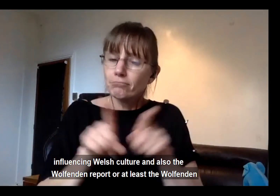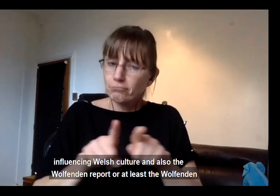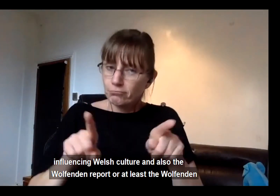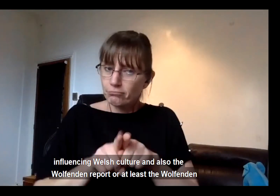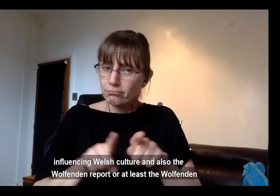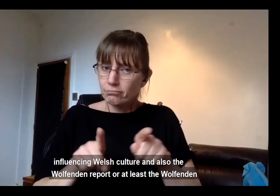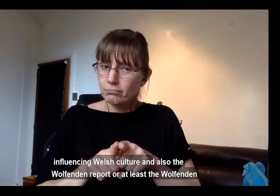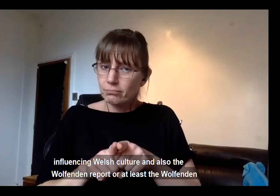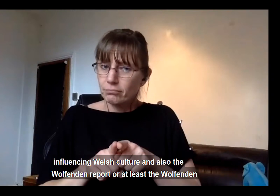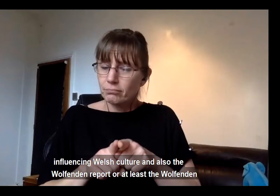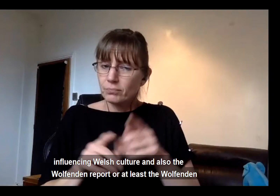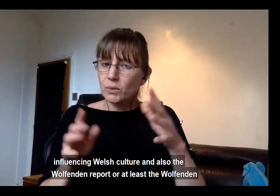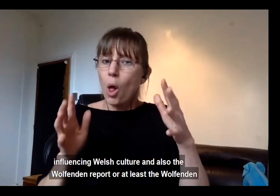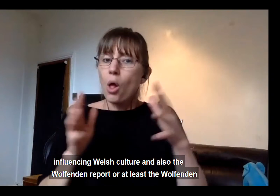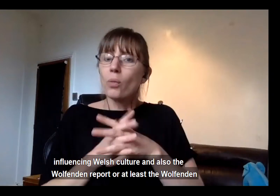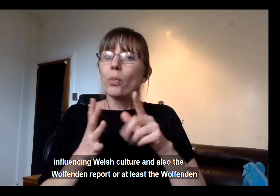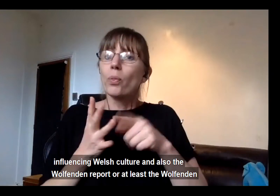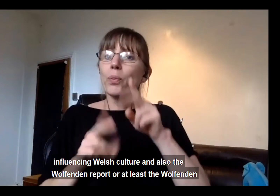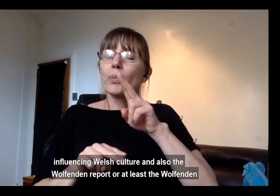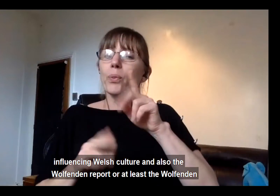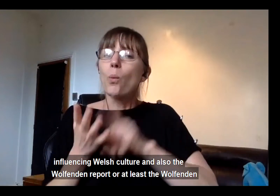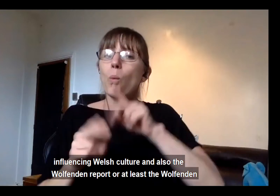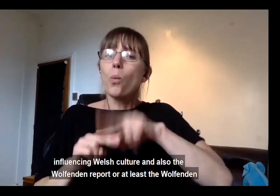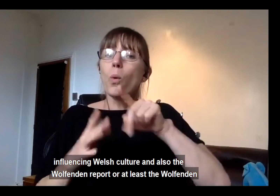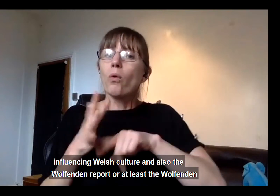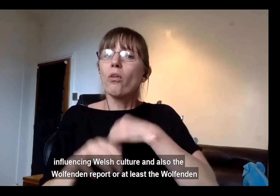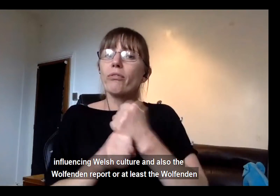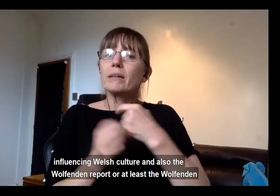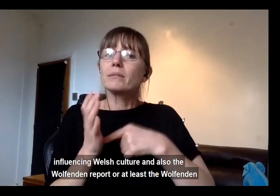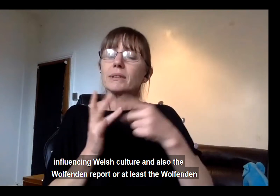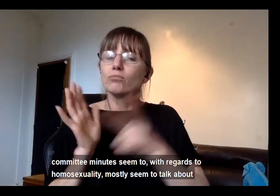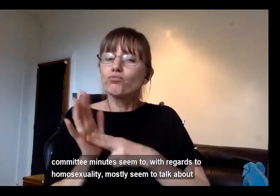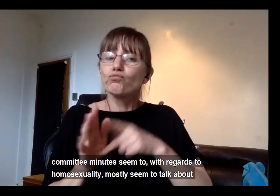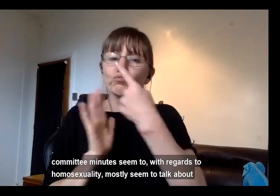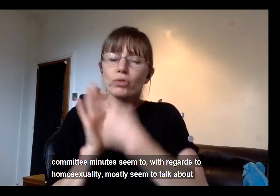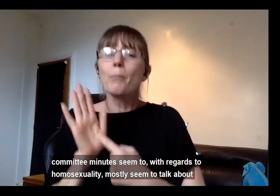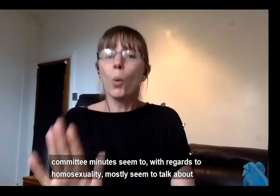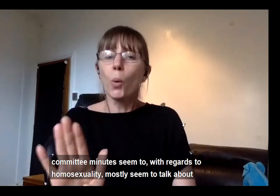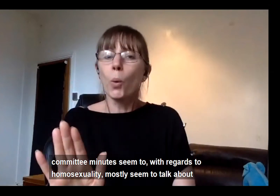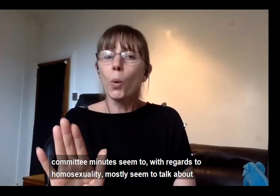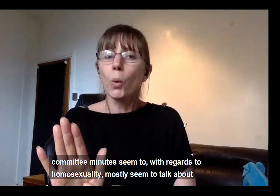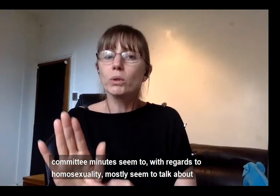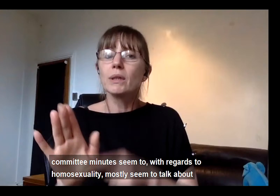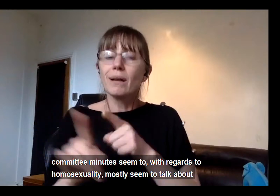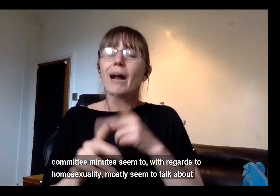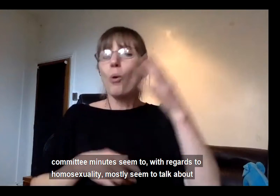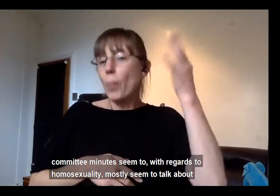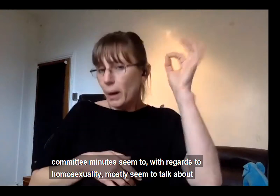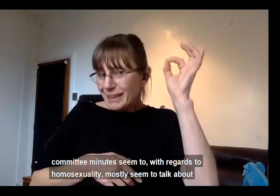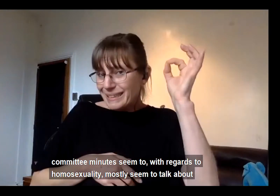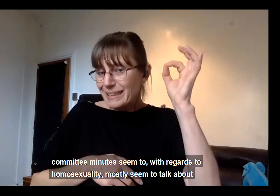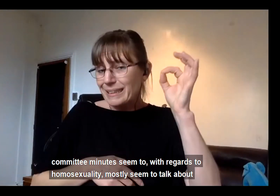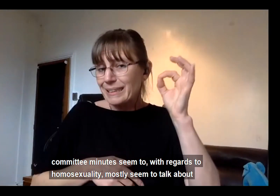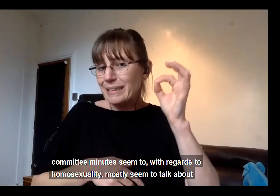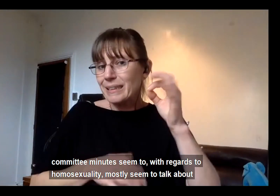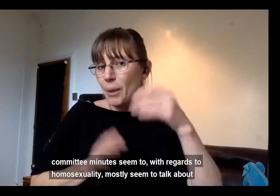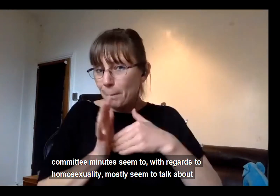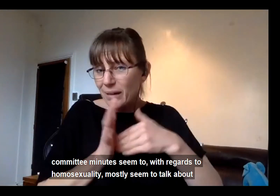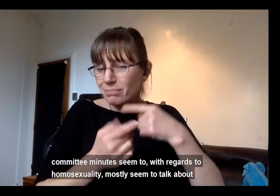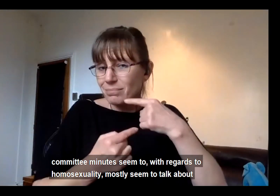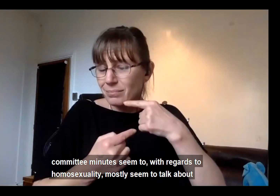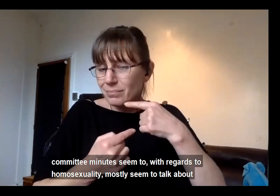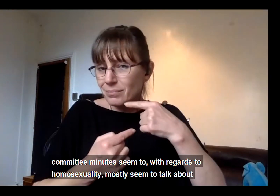also the Wolfenden report, or at least the Wolfenden committee minutes seem